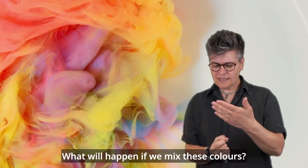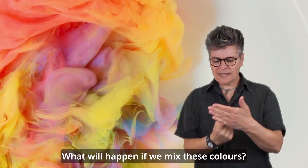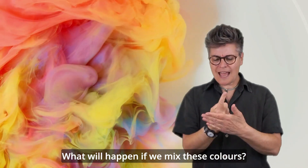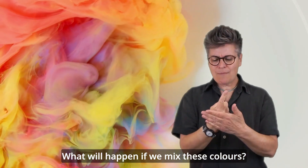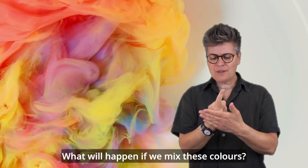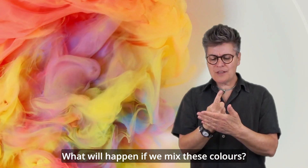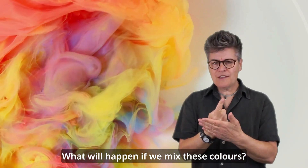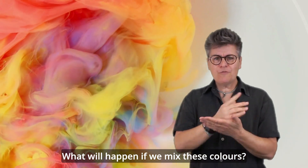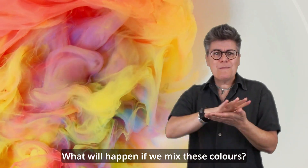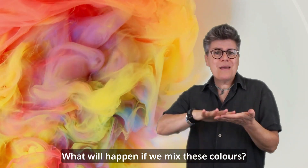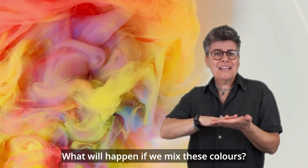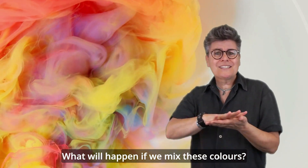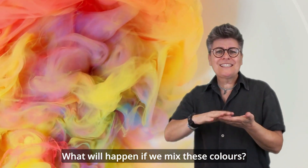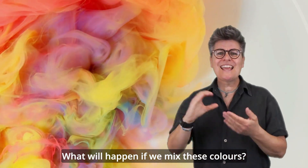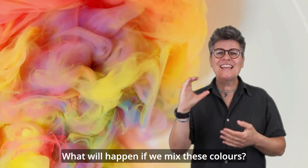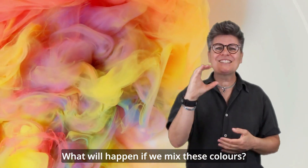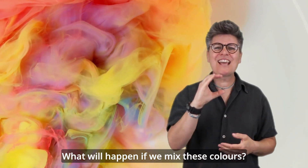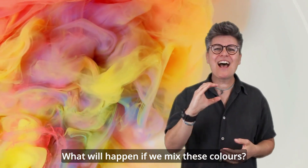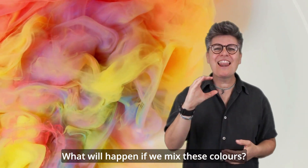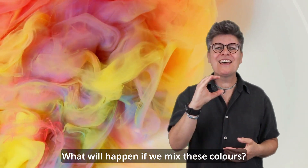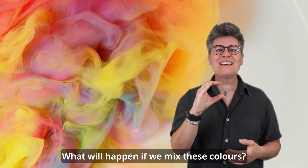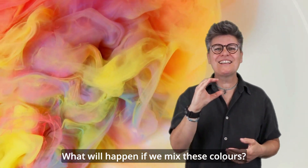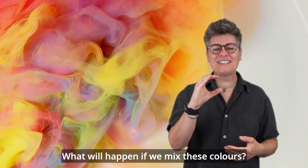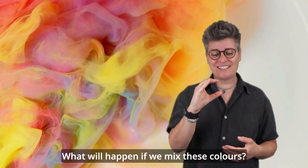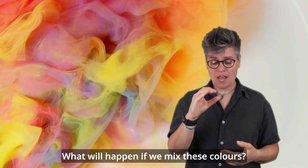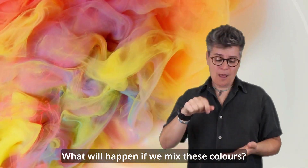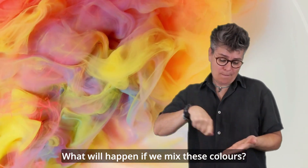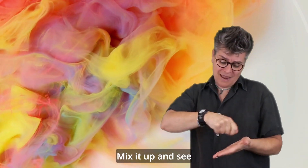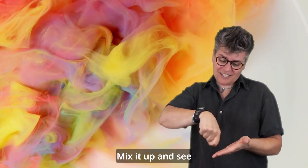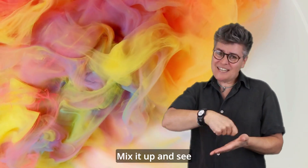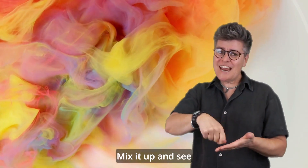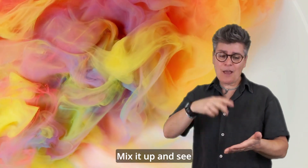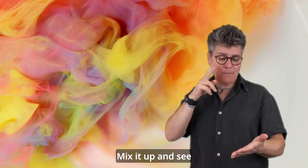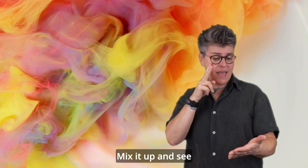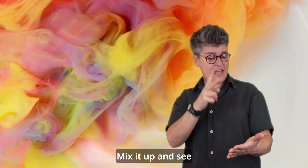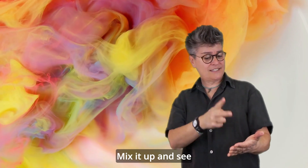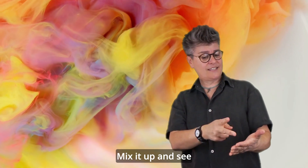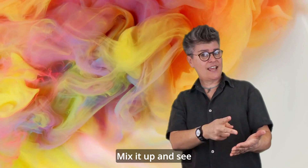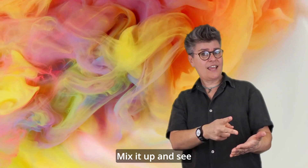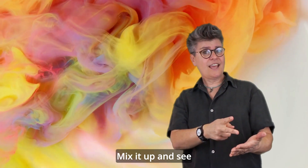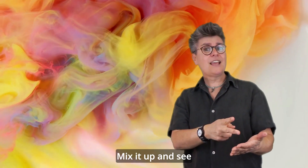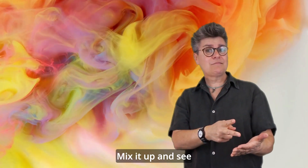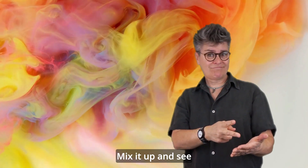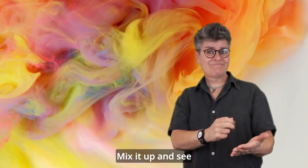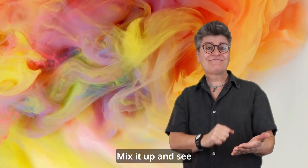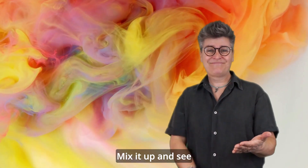What'll happen if we mix these colors? Mix it up and see.